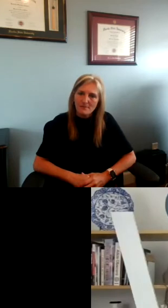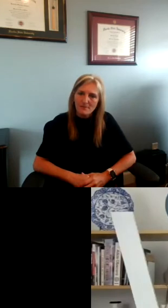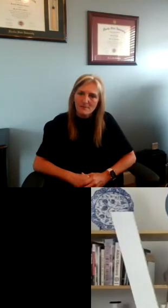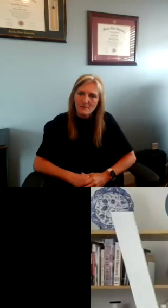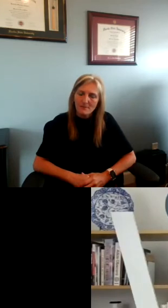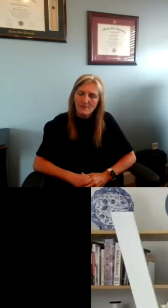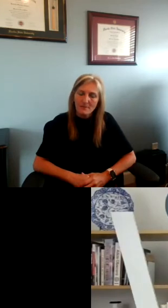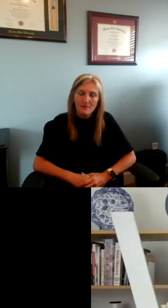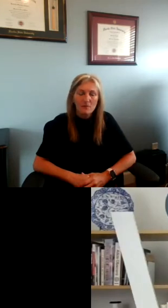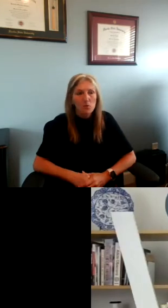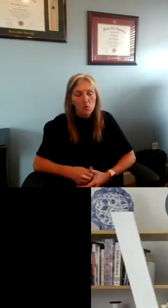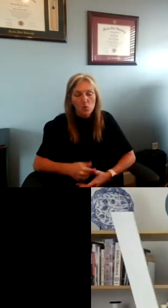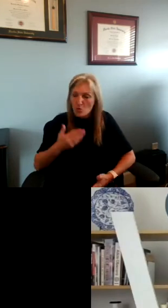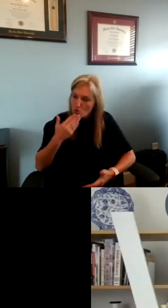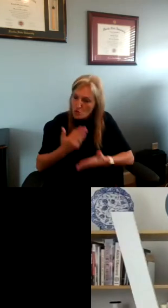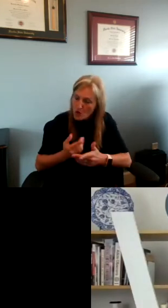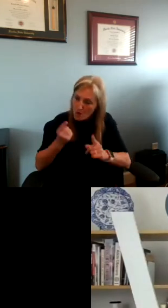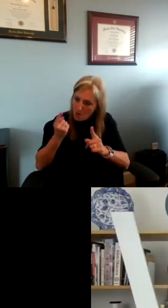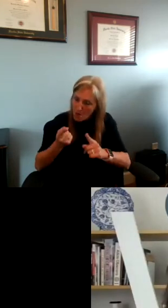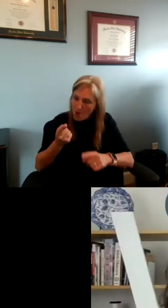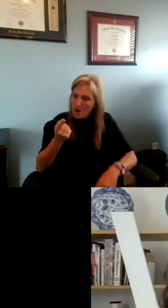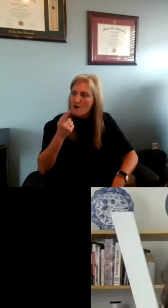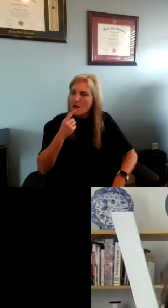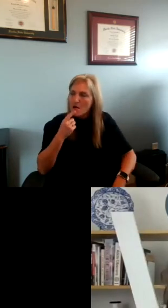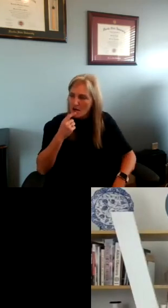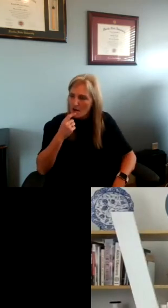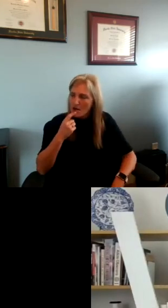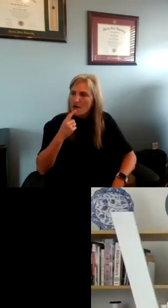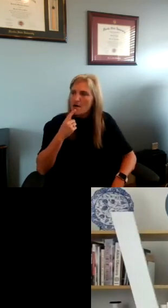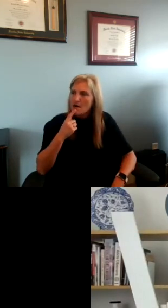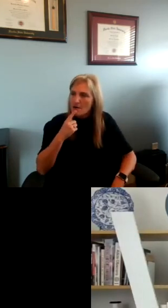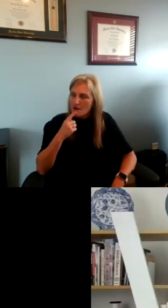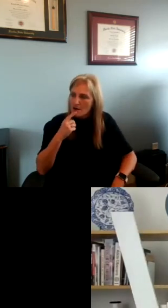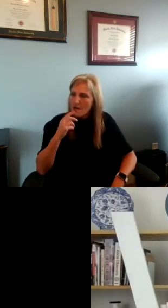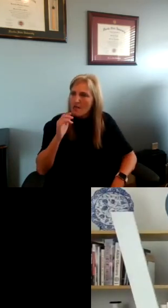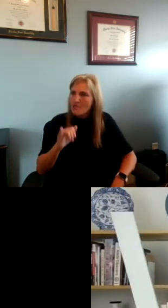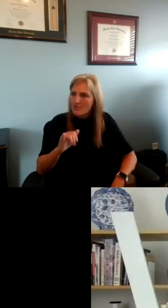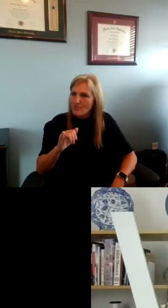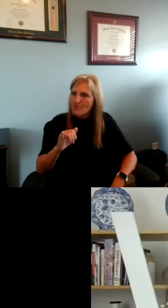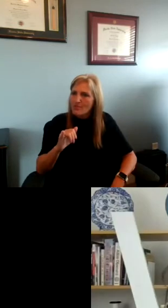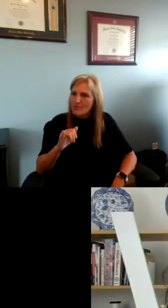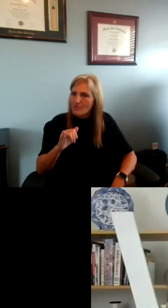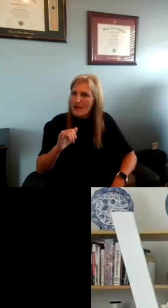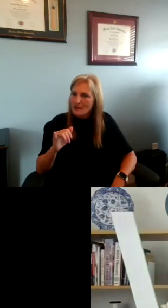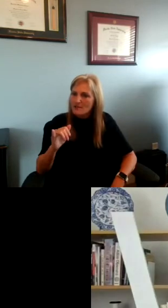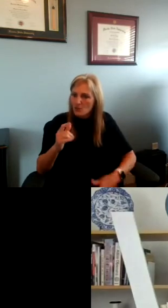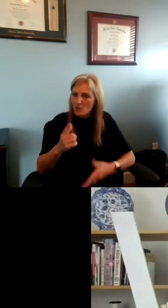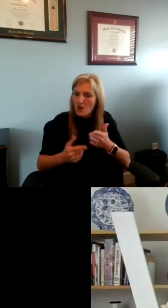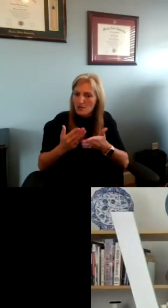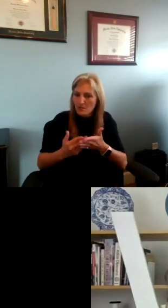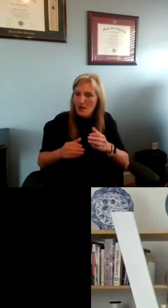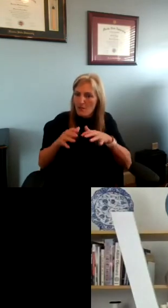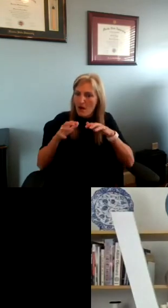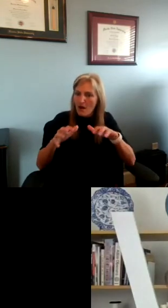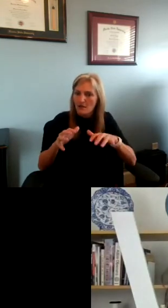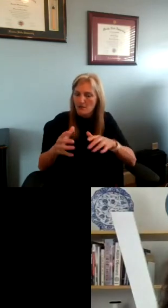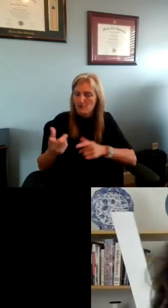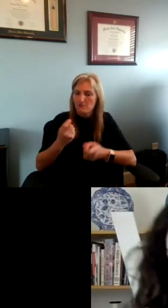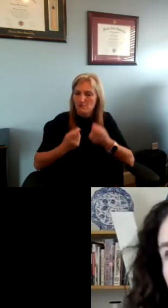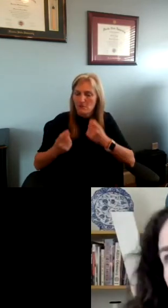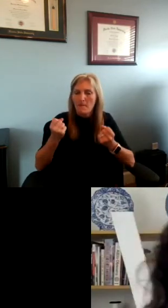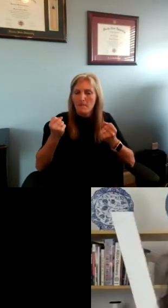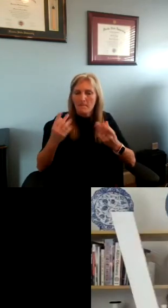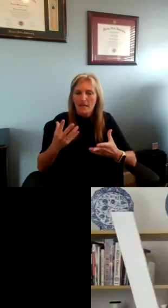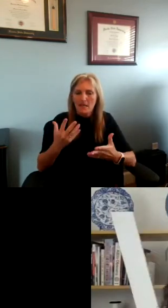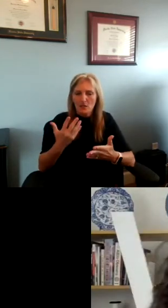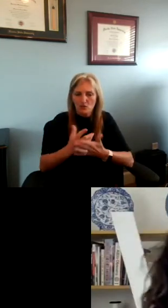That is such a great point. And it builds on some of the questions that the audience is asking. We've got a lot of correctional officers,